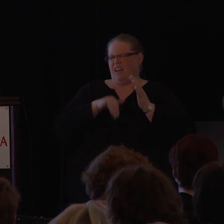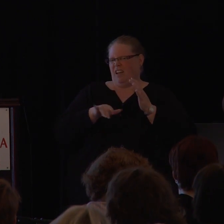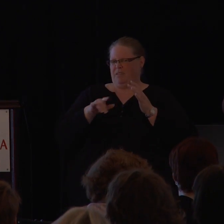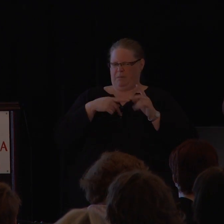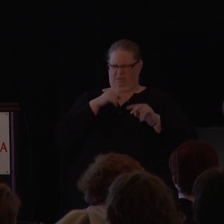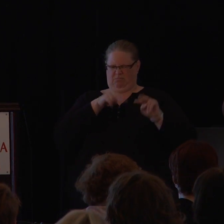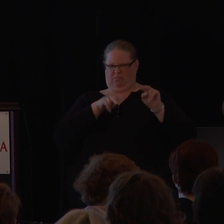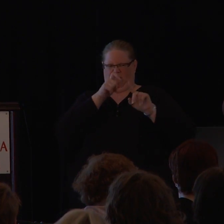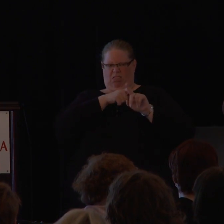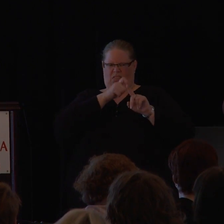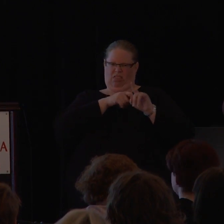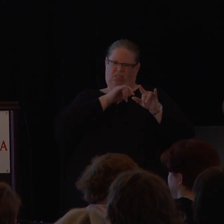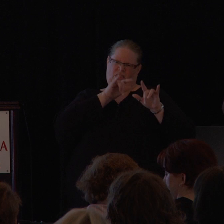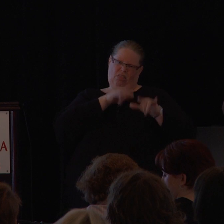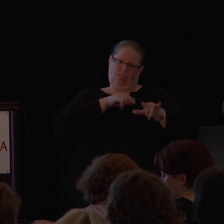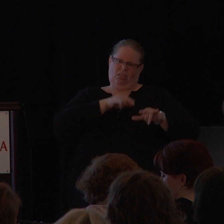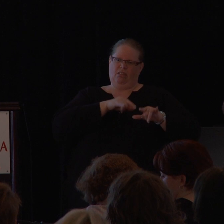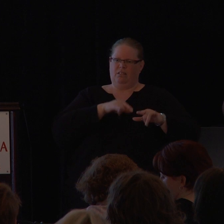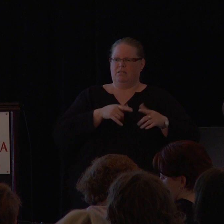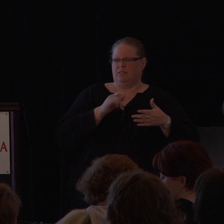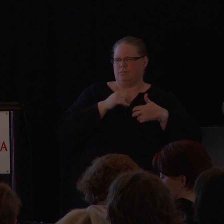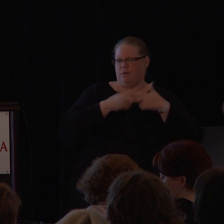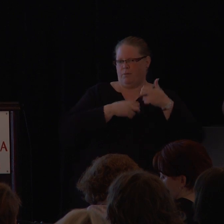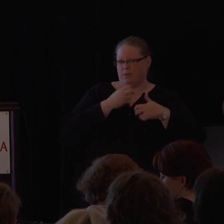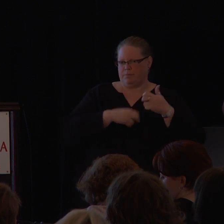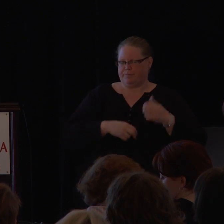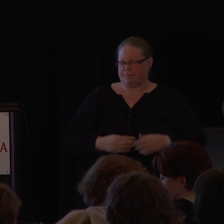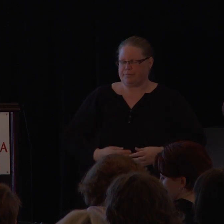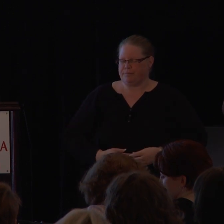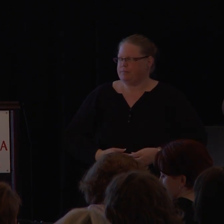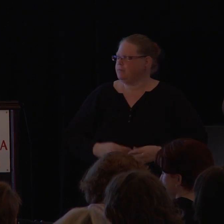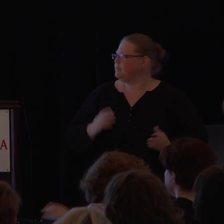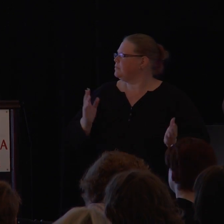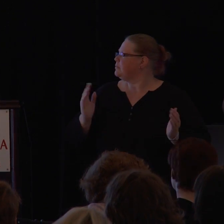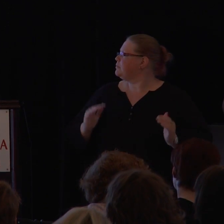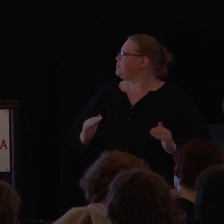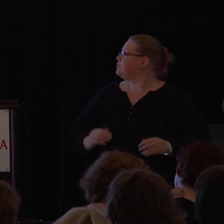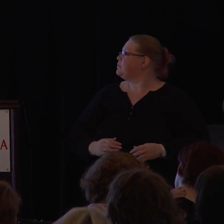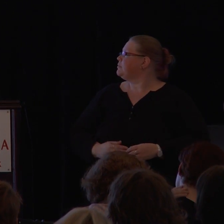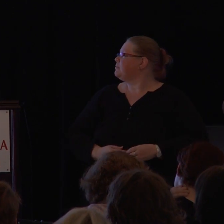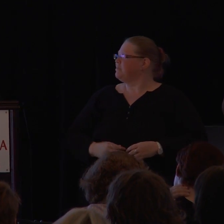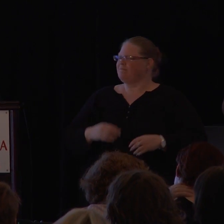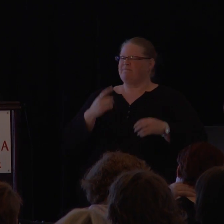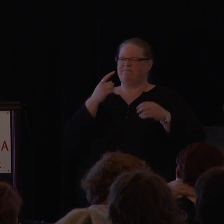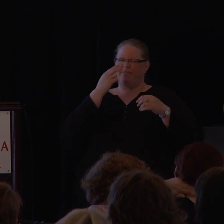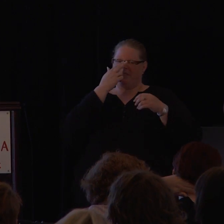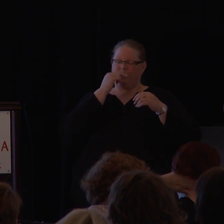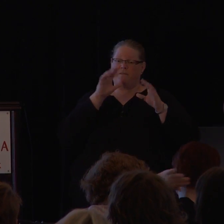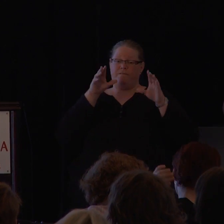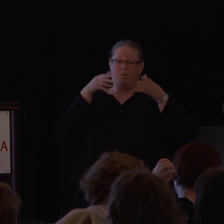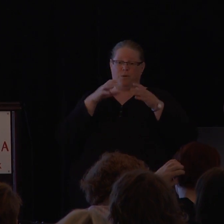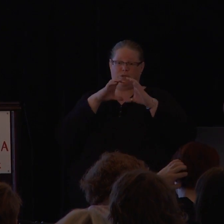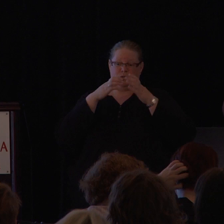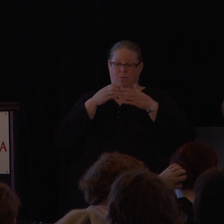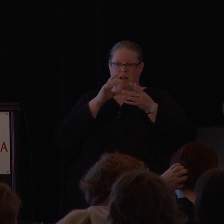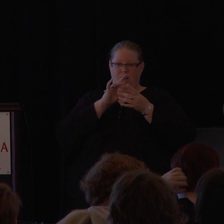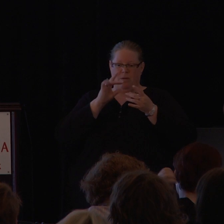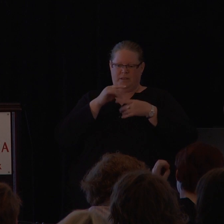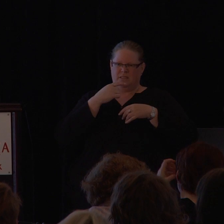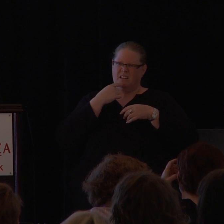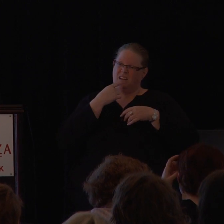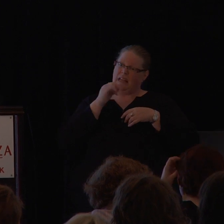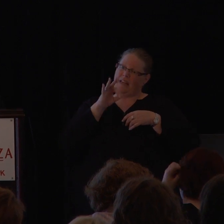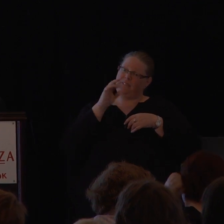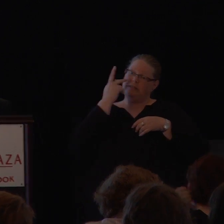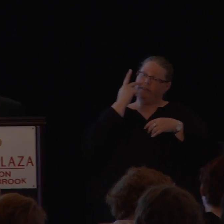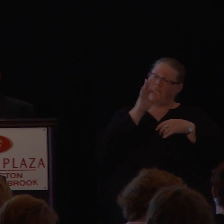One of the insightful comments from the youth focus groups is this one: it really hurts when someone likes a hurtful comment about